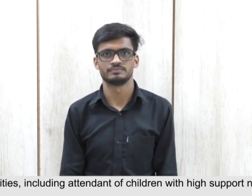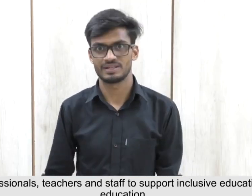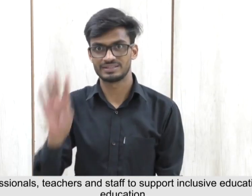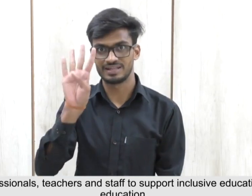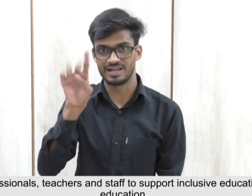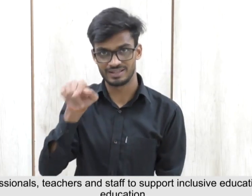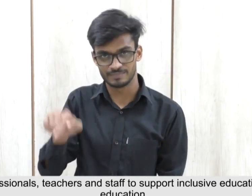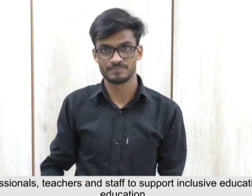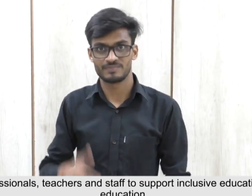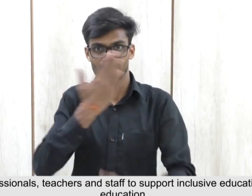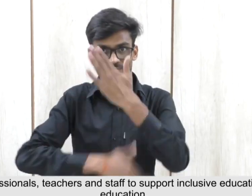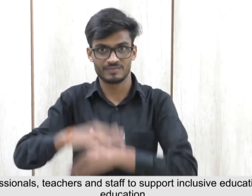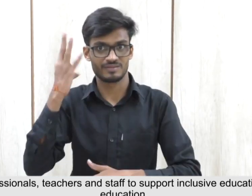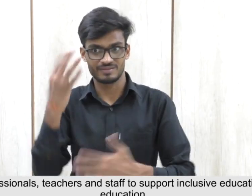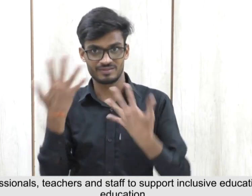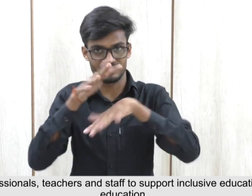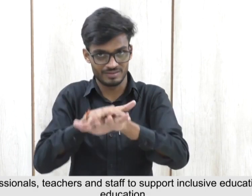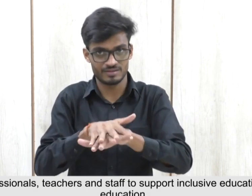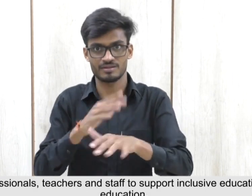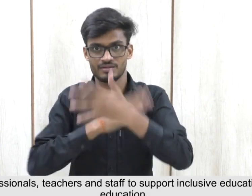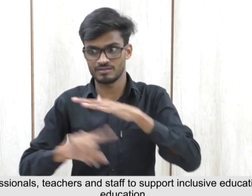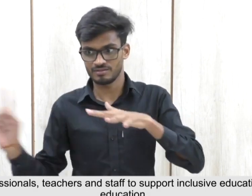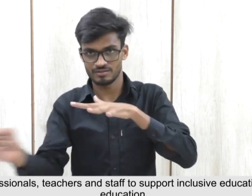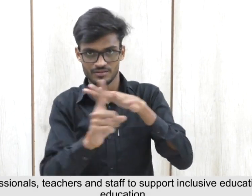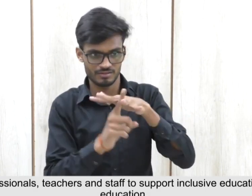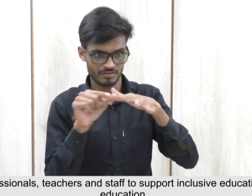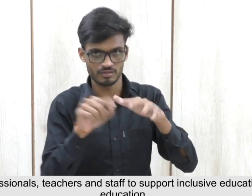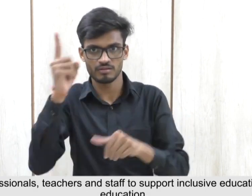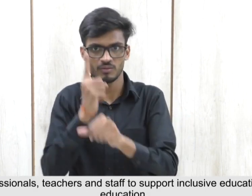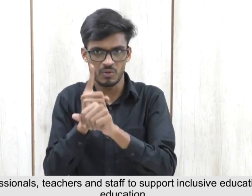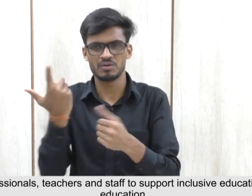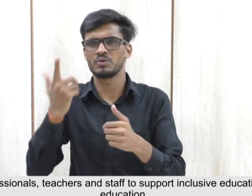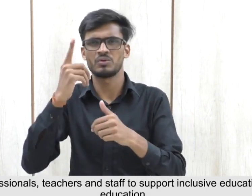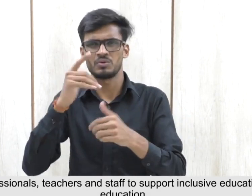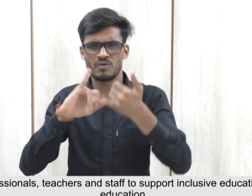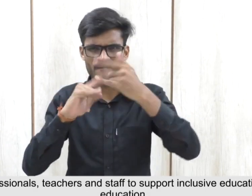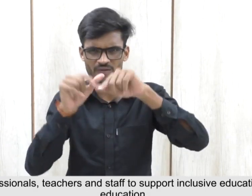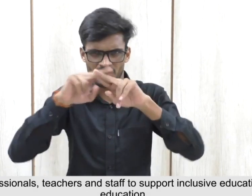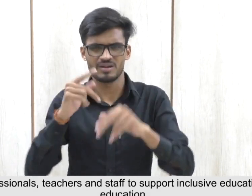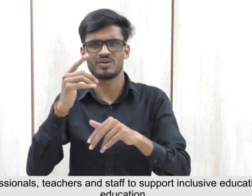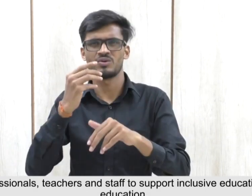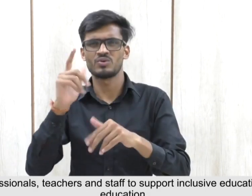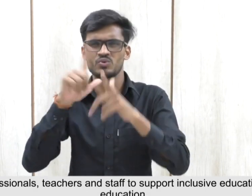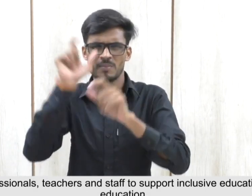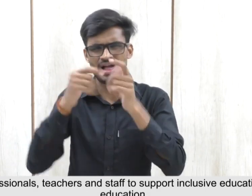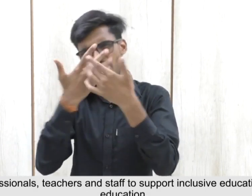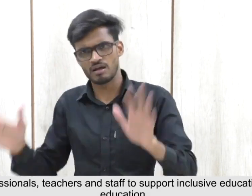Training of professionals, teachers, and staff to support inclusive